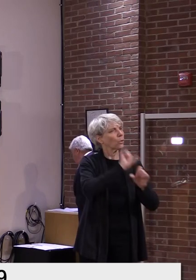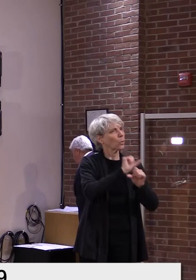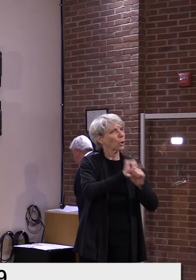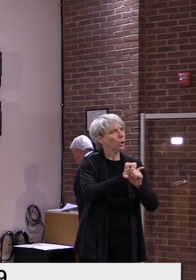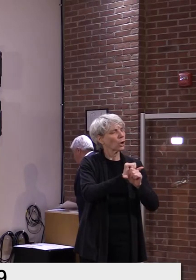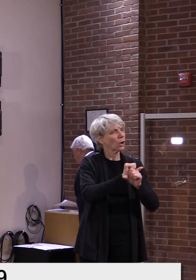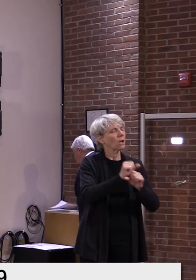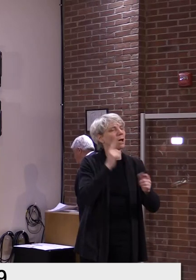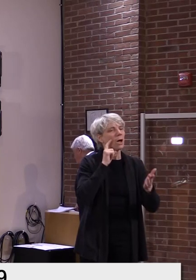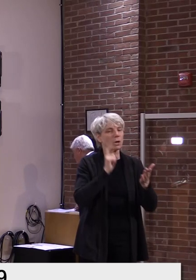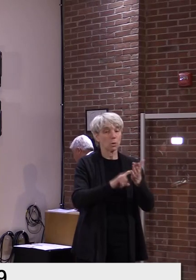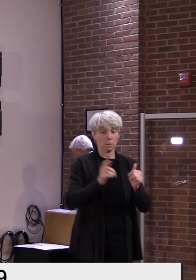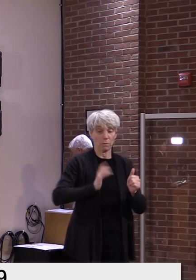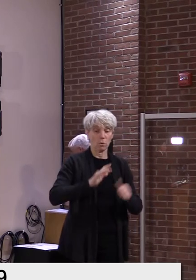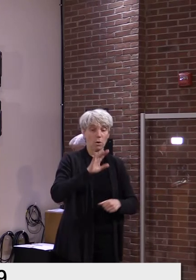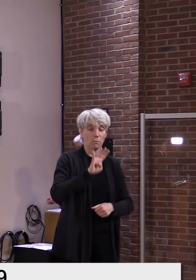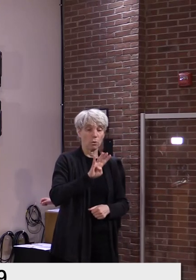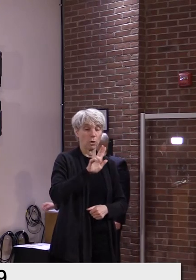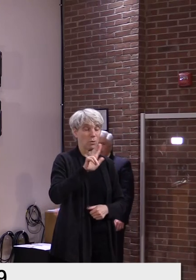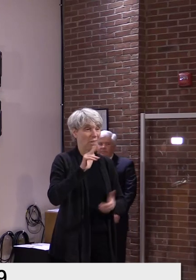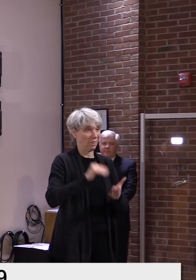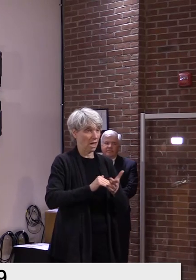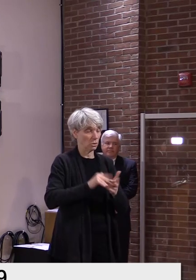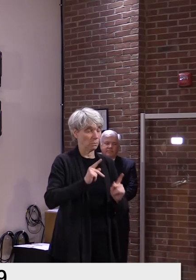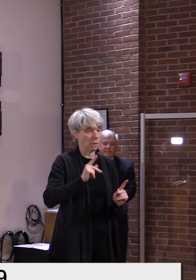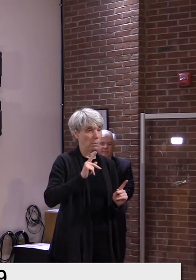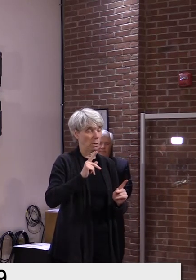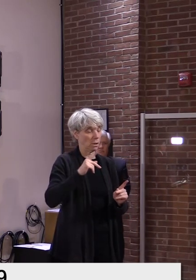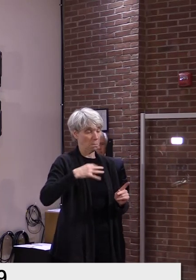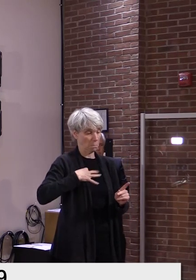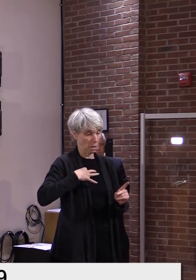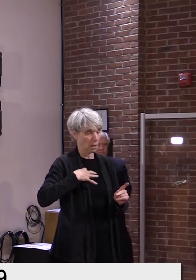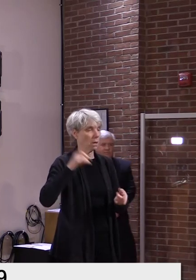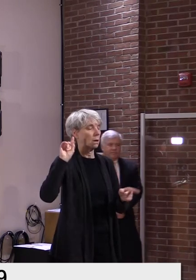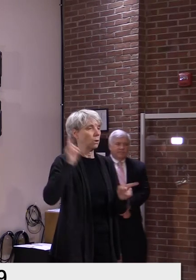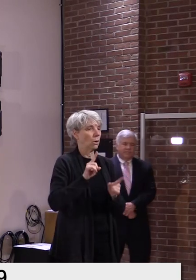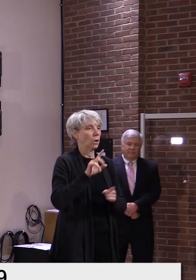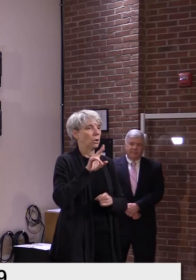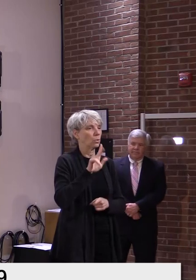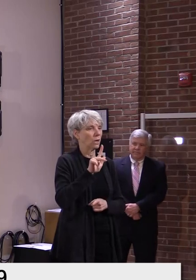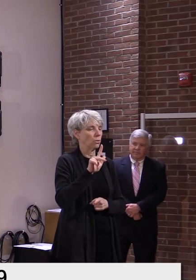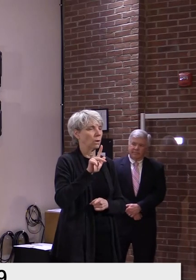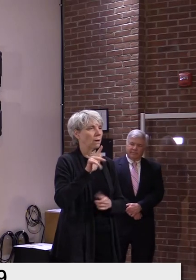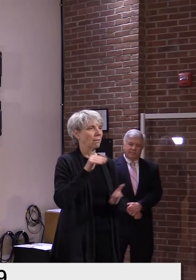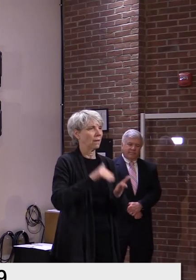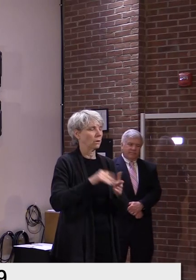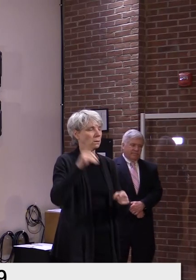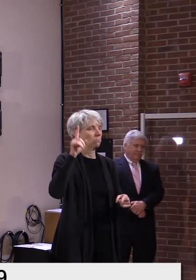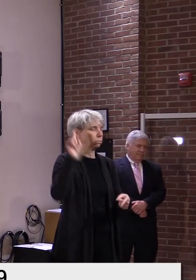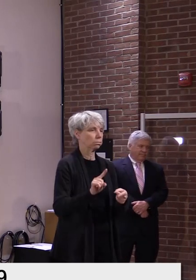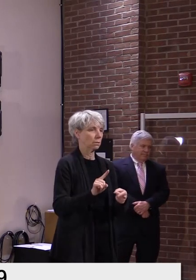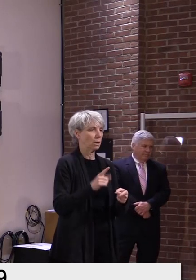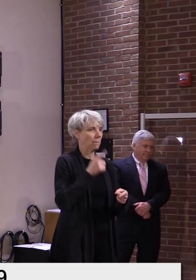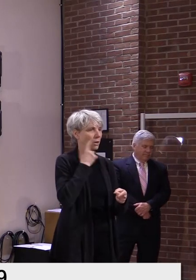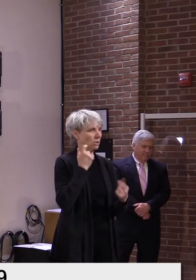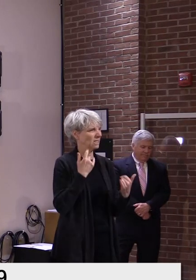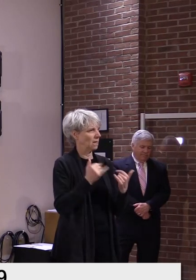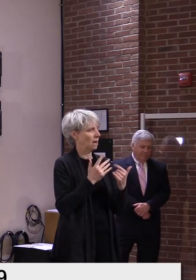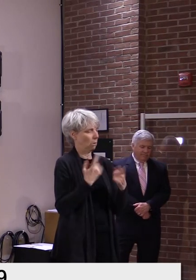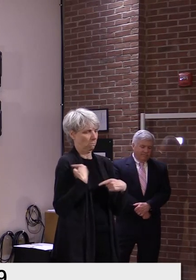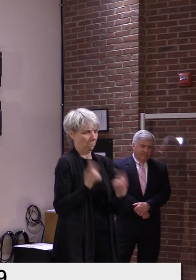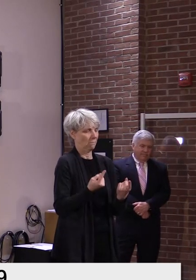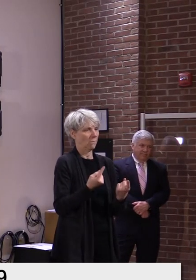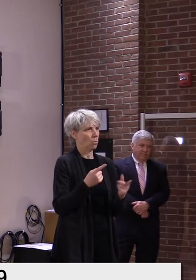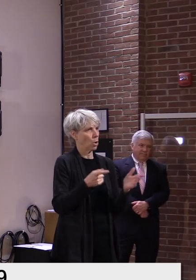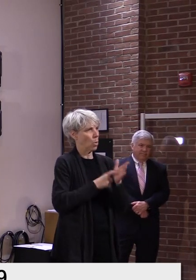from about 43,000 to 23,000 since the work search requirement was reinstated.